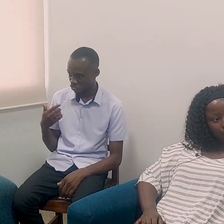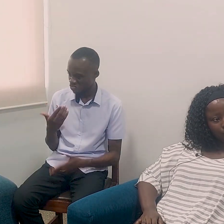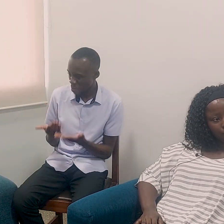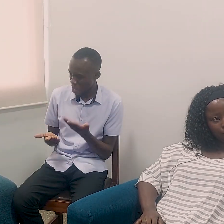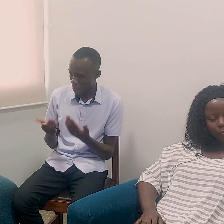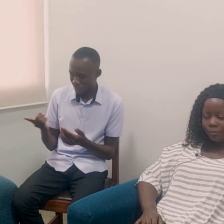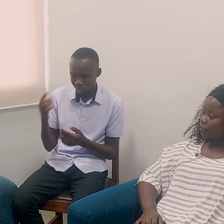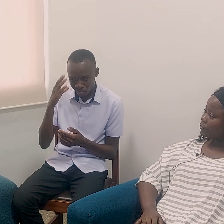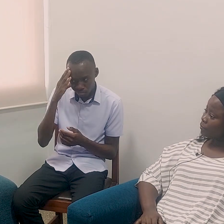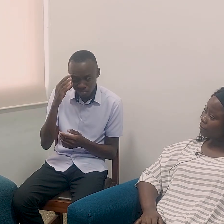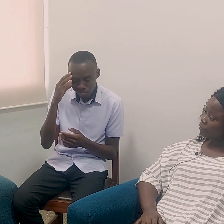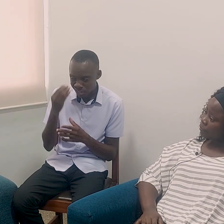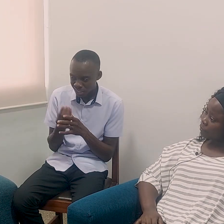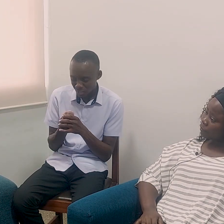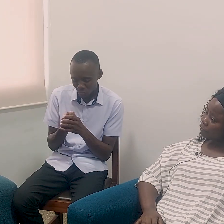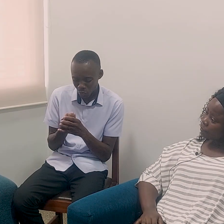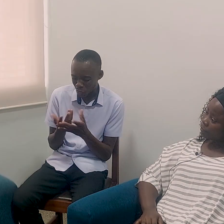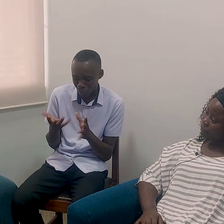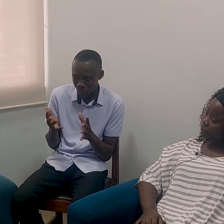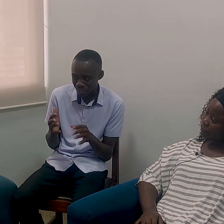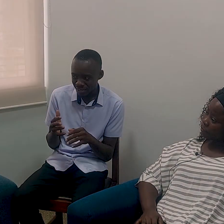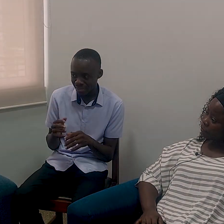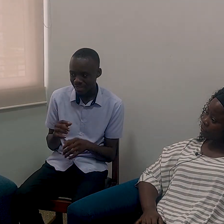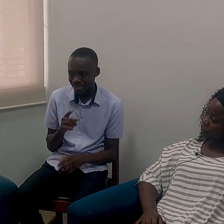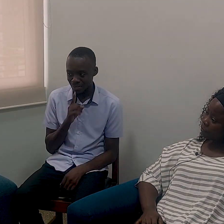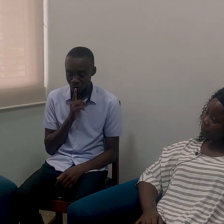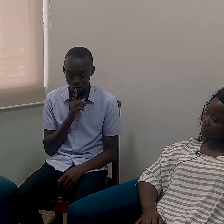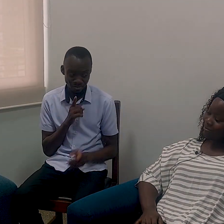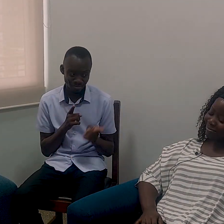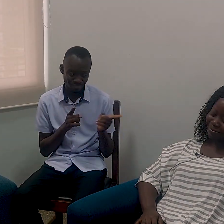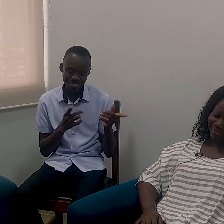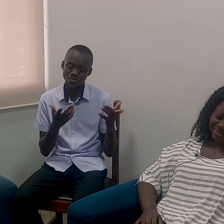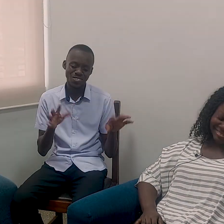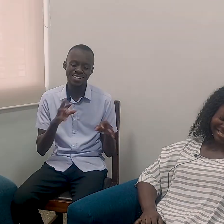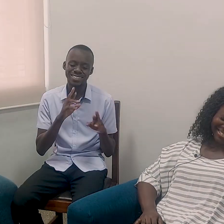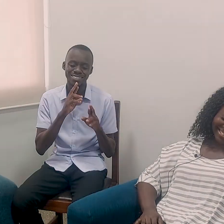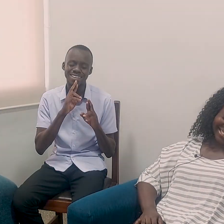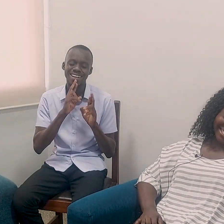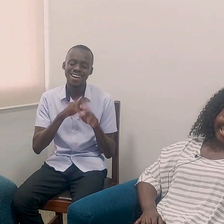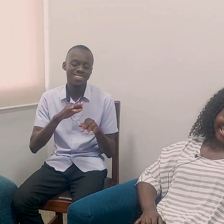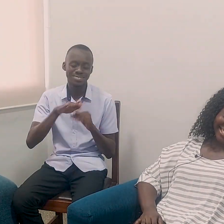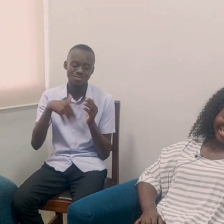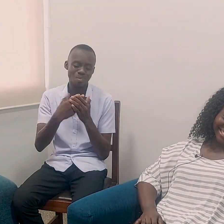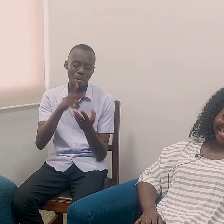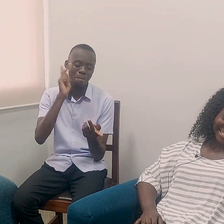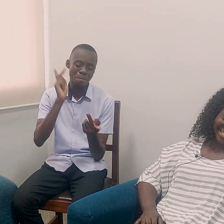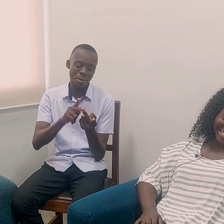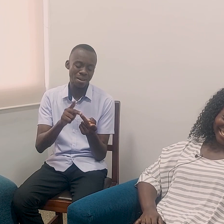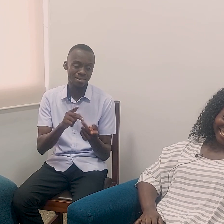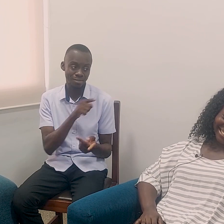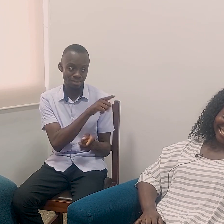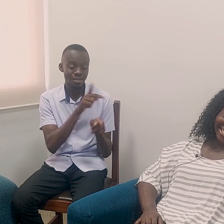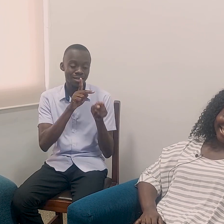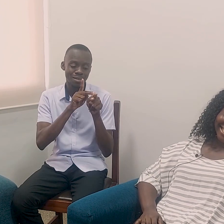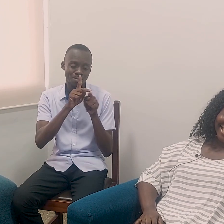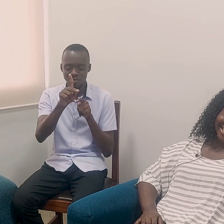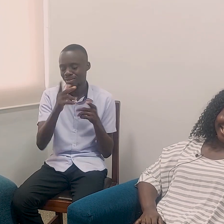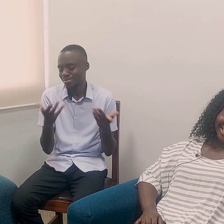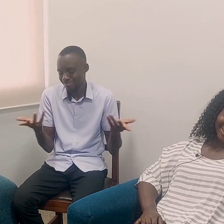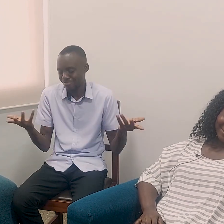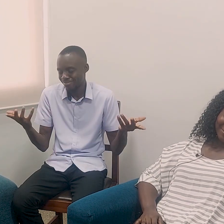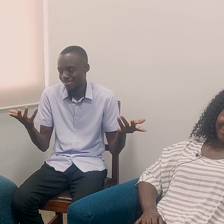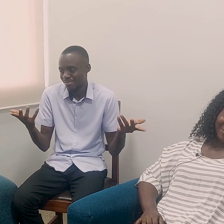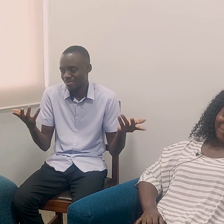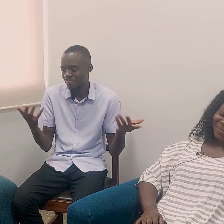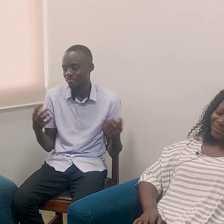this as well. Once again, Mrs. Shah said almost basically everything since she's a professional. But what I